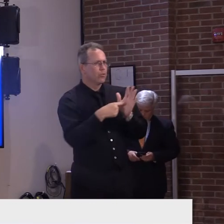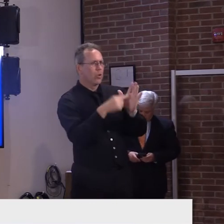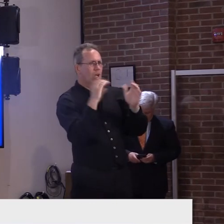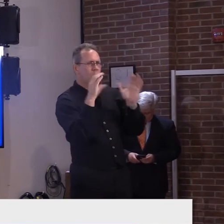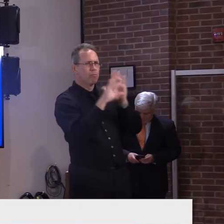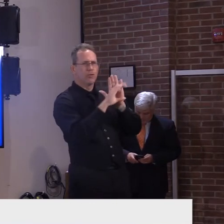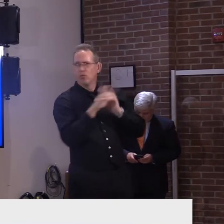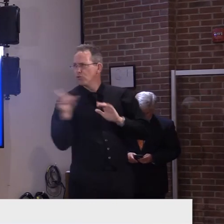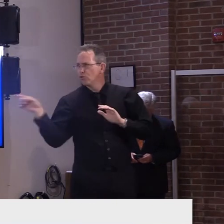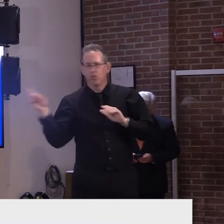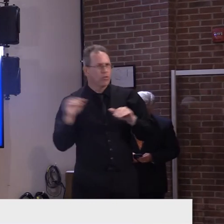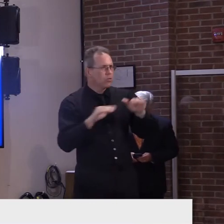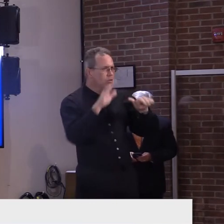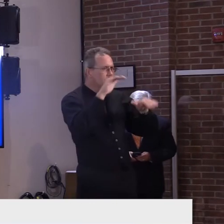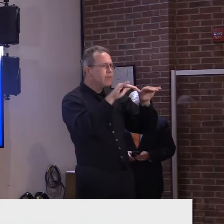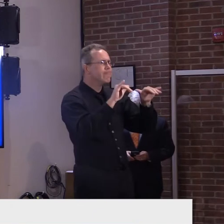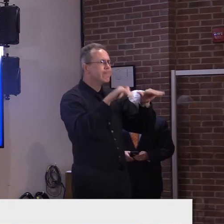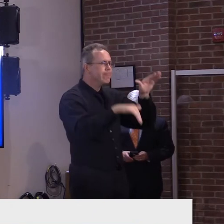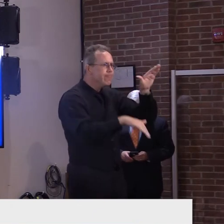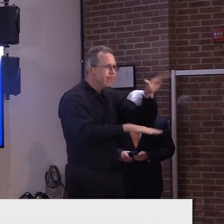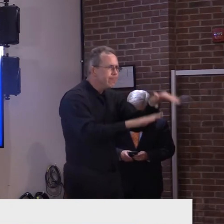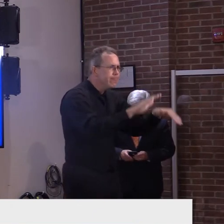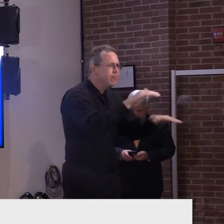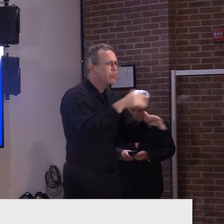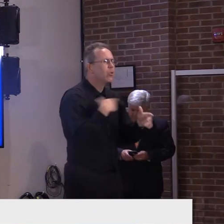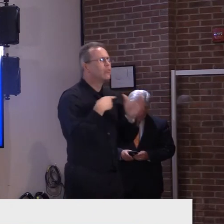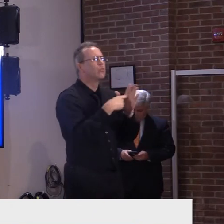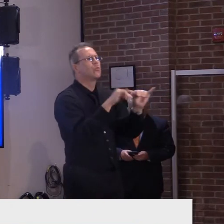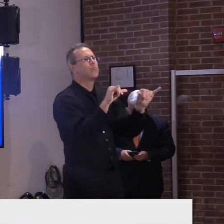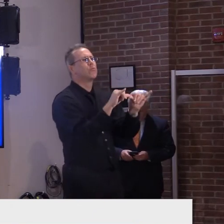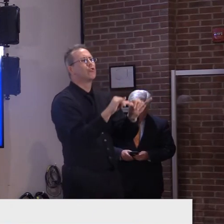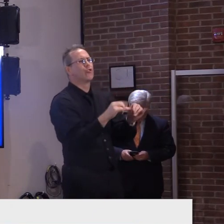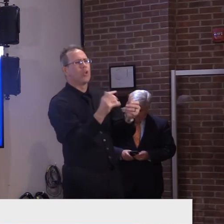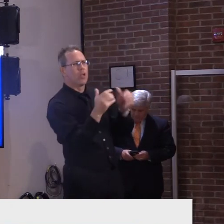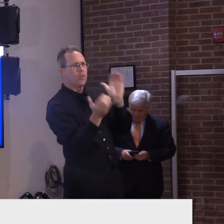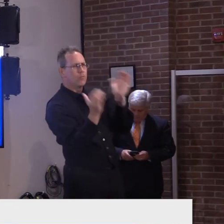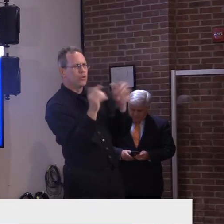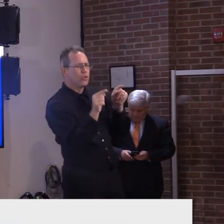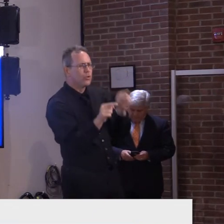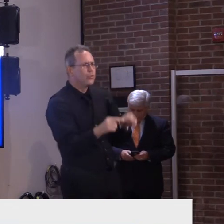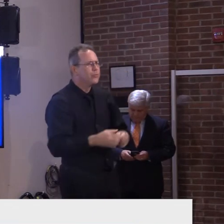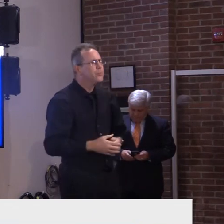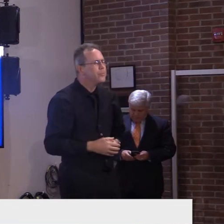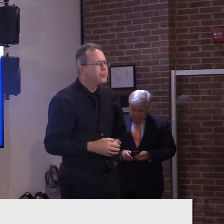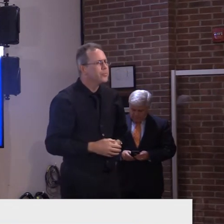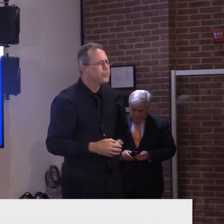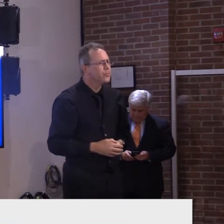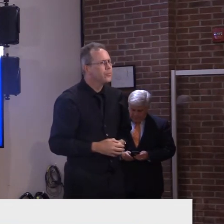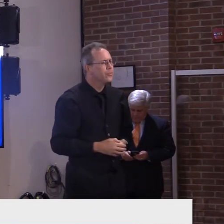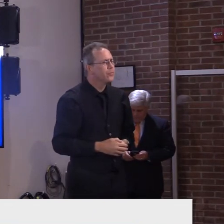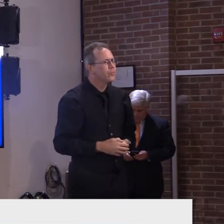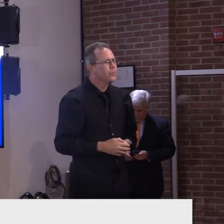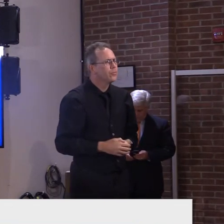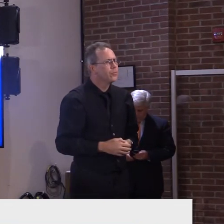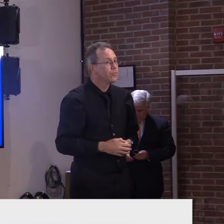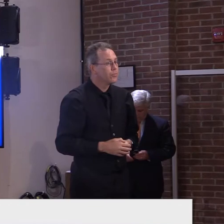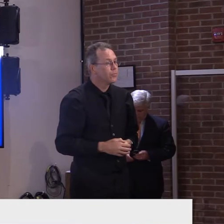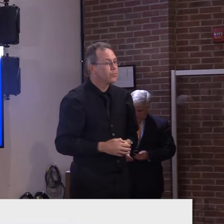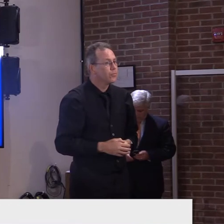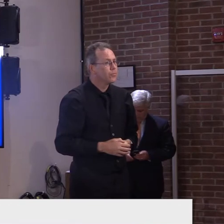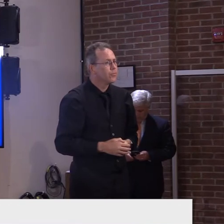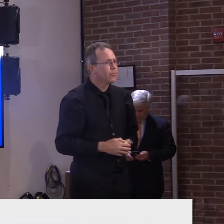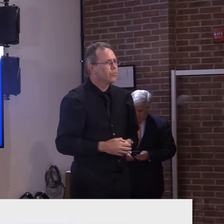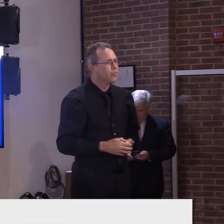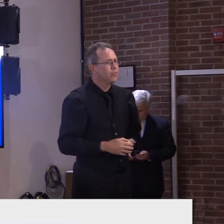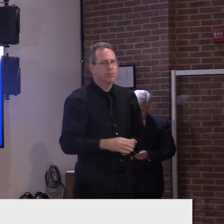but it is, you know, so I would usually say leading indicator based on data, but this is a model based on data. Okay,